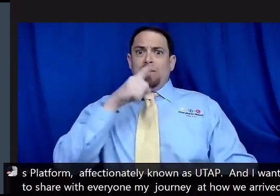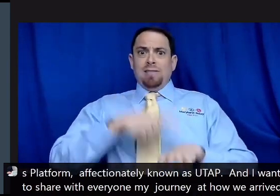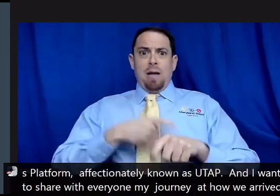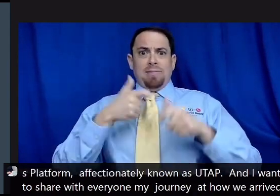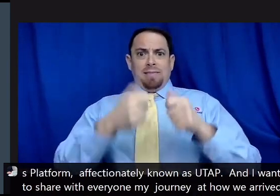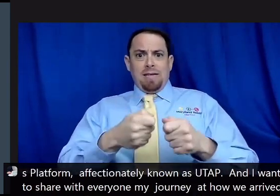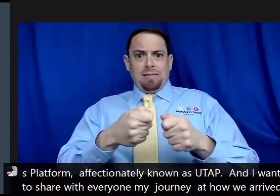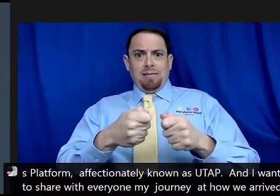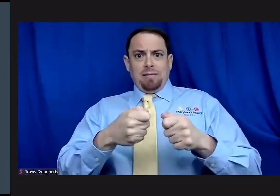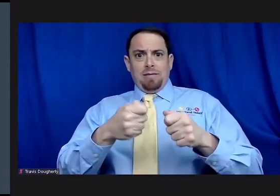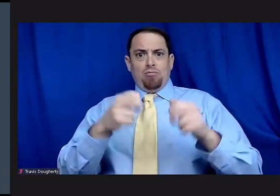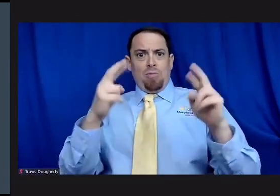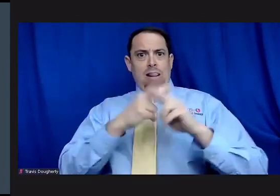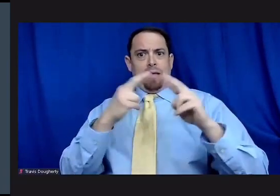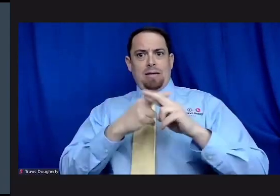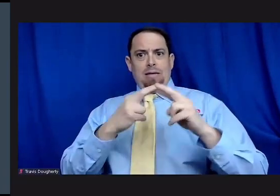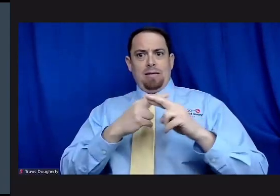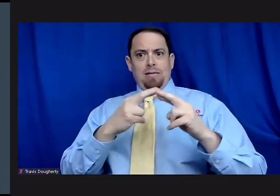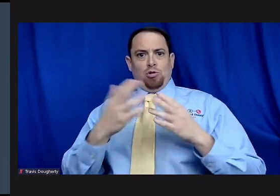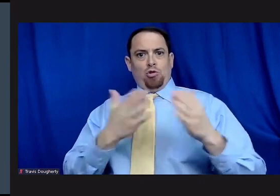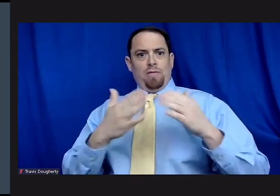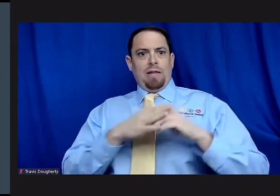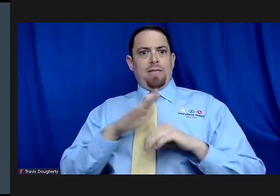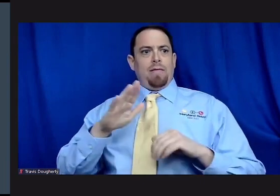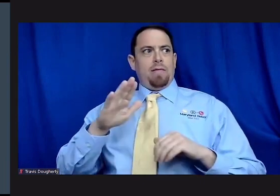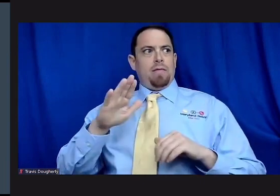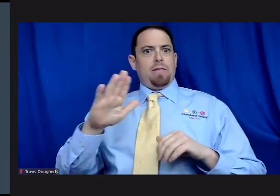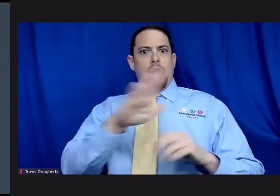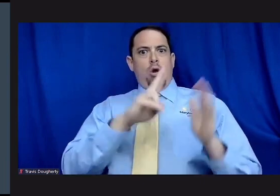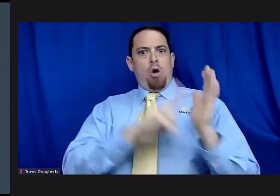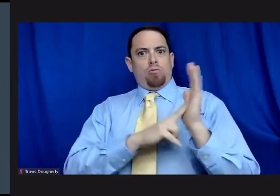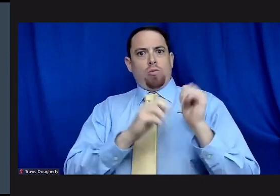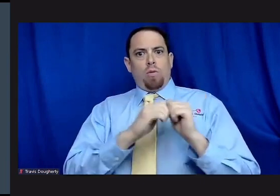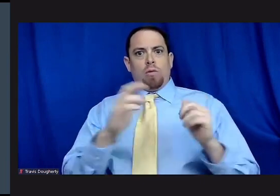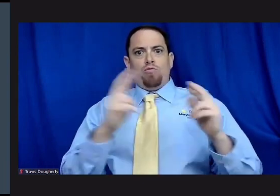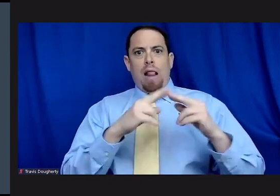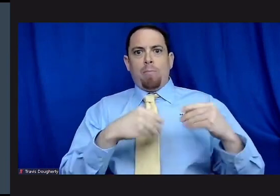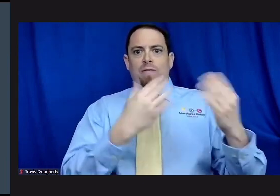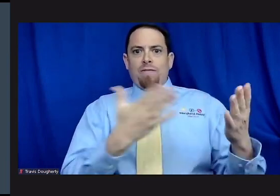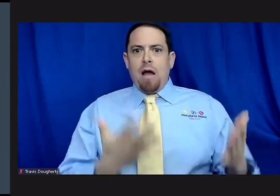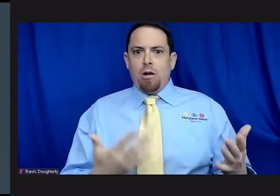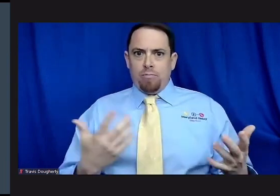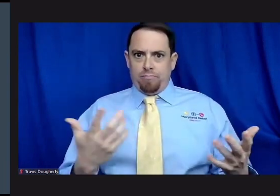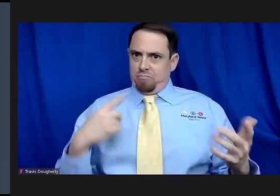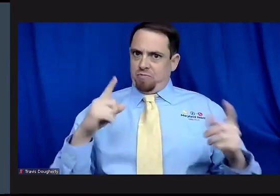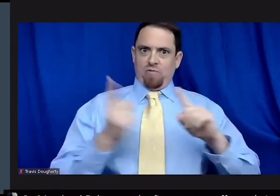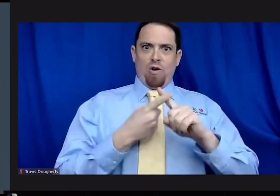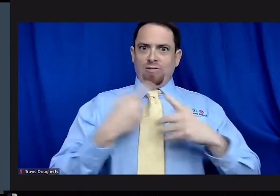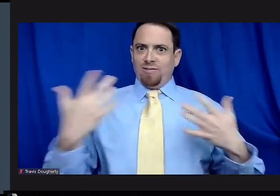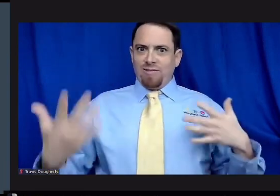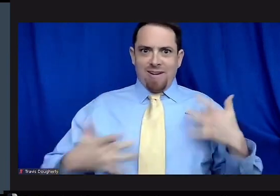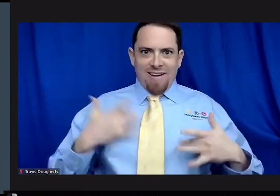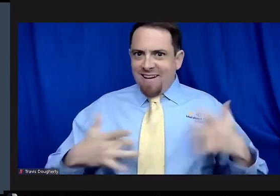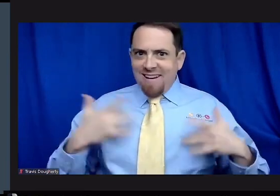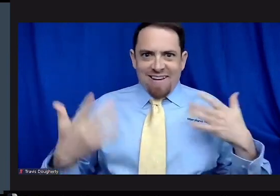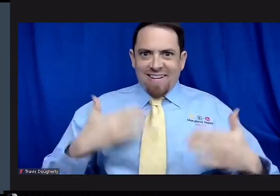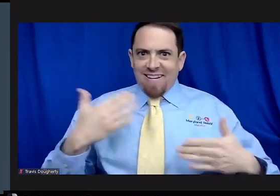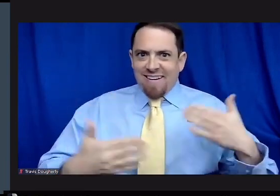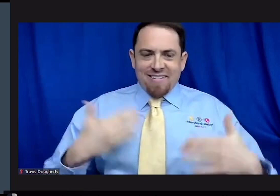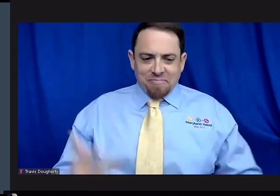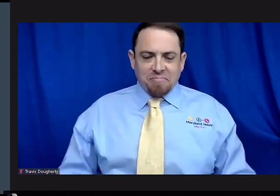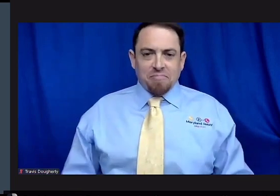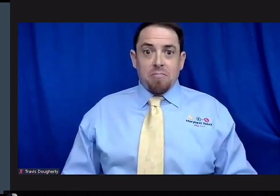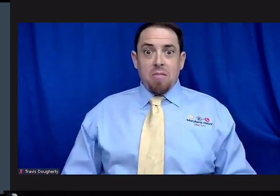So Maryland Relay was the first state to offer real-time text service as part of their state contract with their